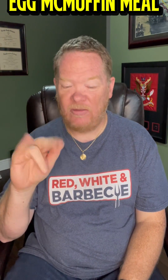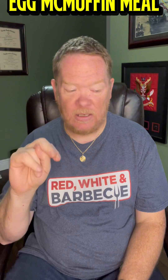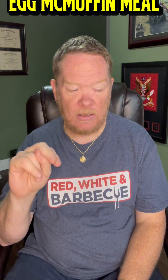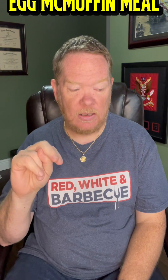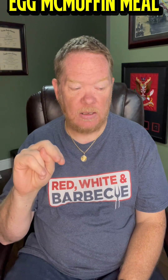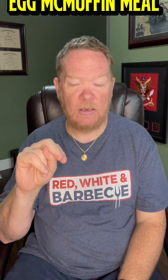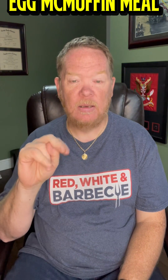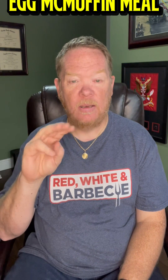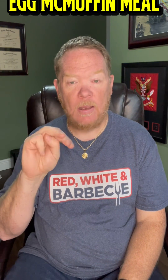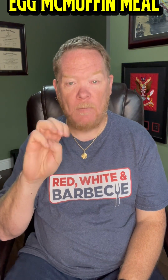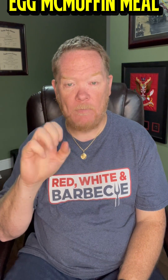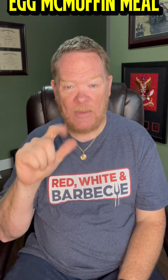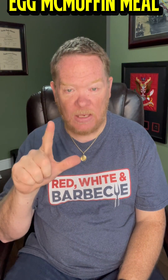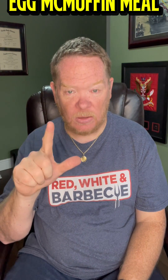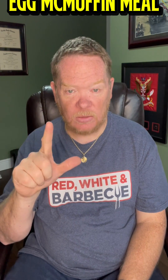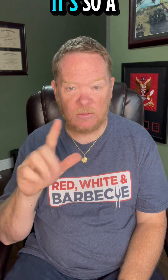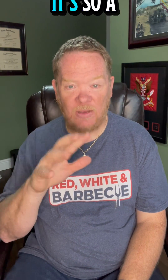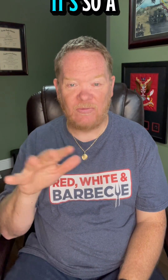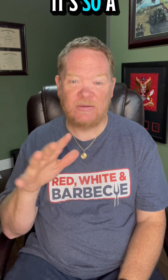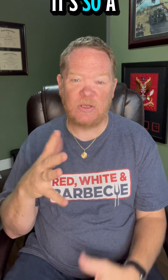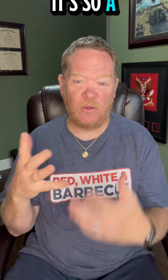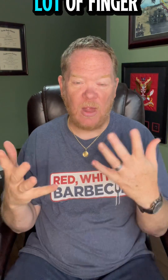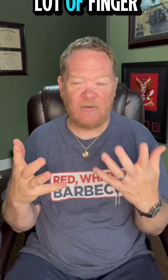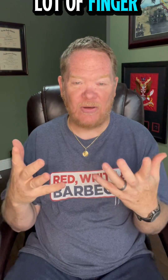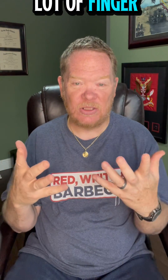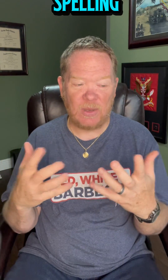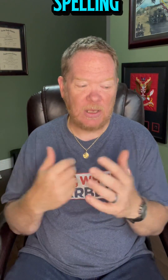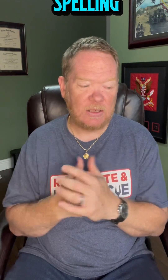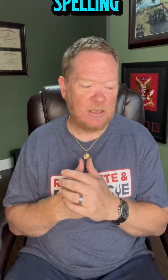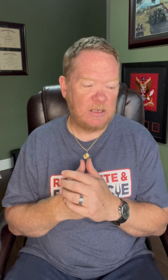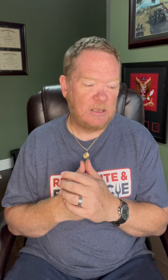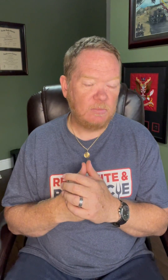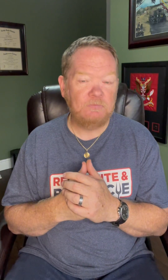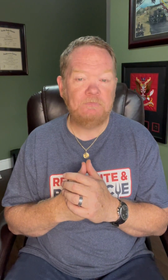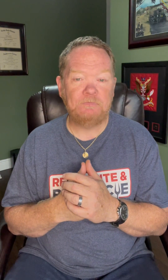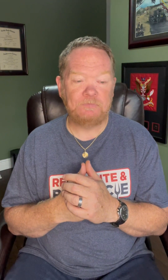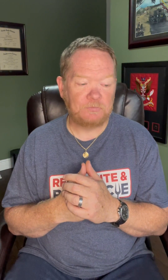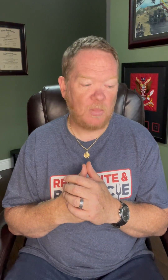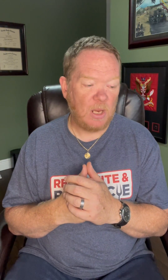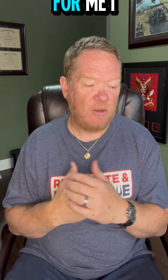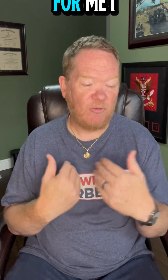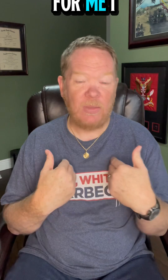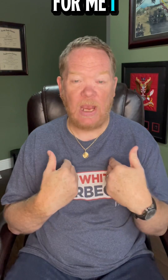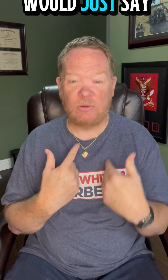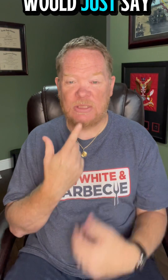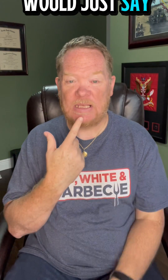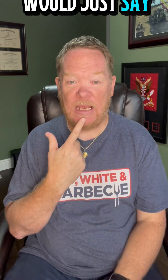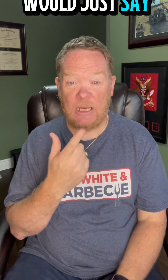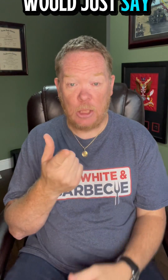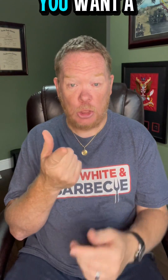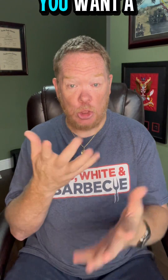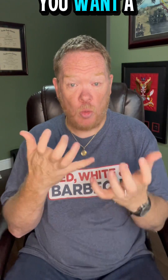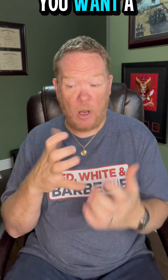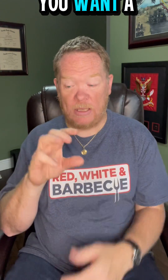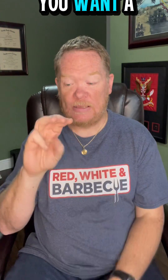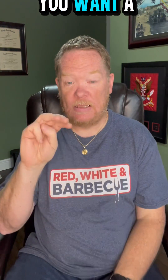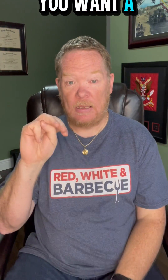McMuffin, meal. So a lot of finger spelling. For me, I would just say, do you want a